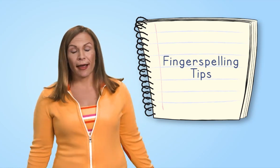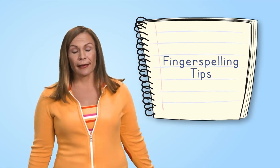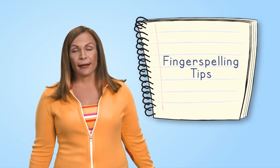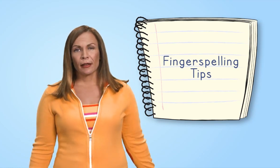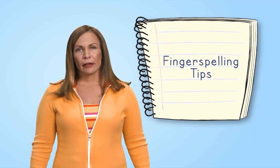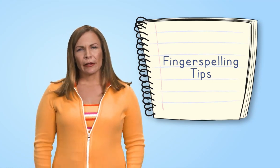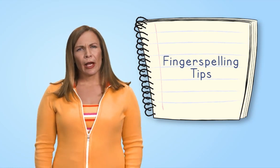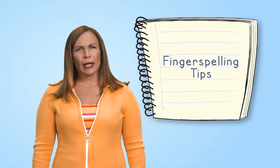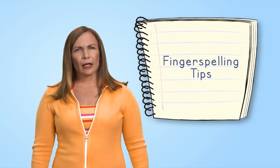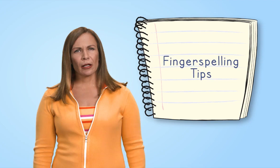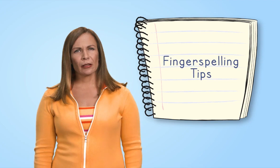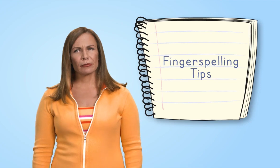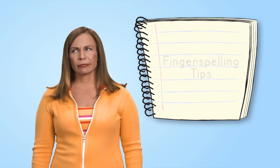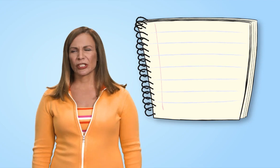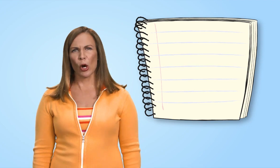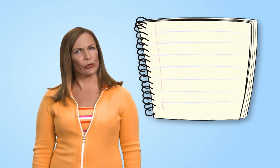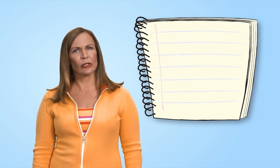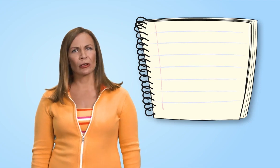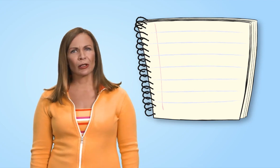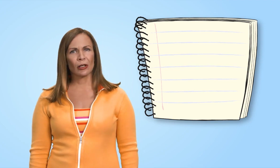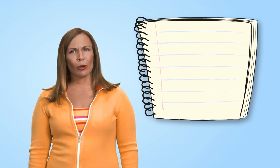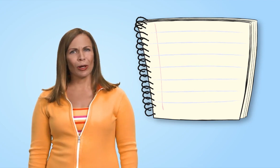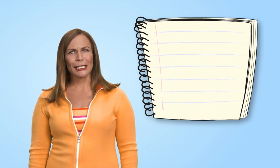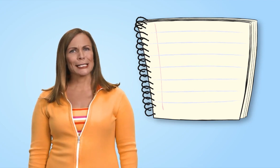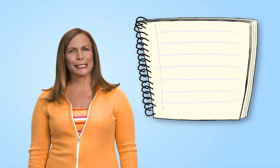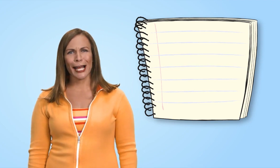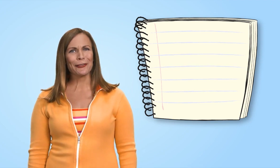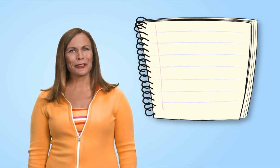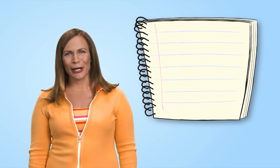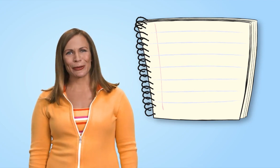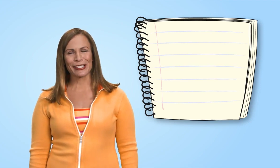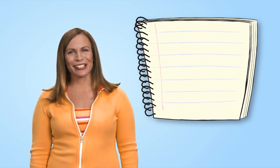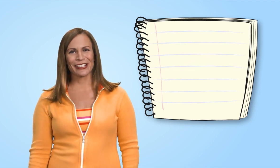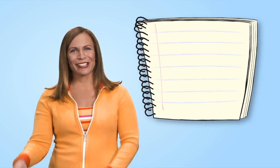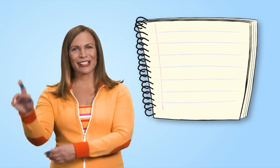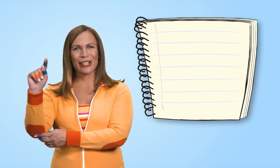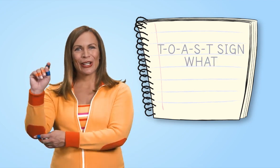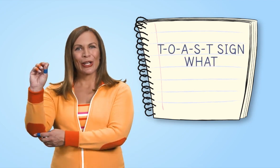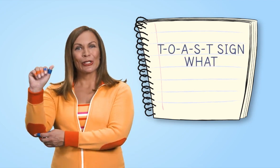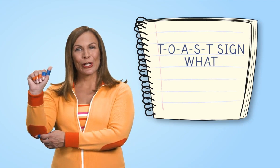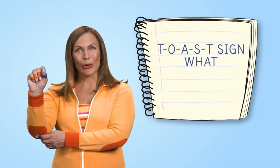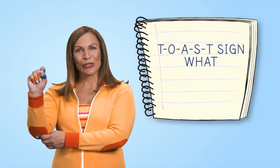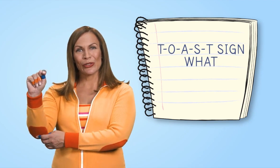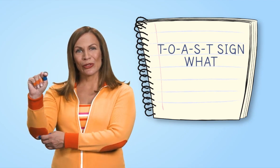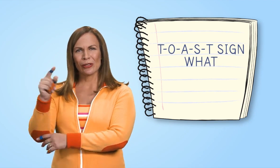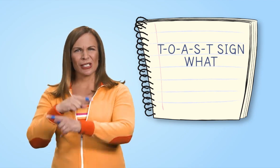sign, like toast. What is the sign for toast? Toast?